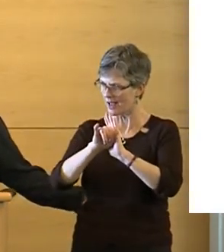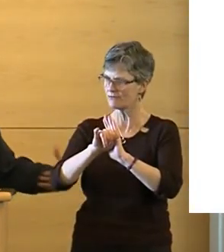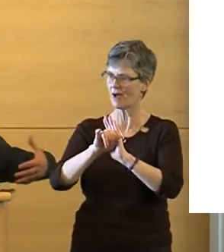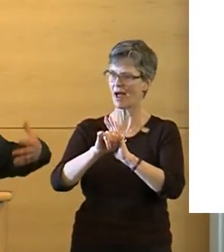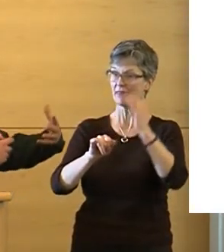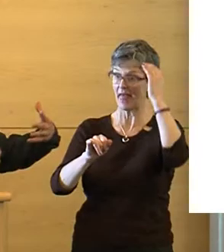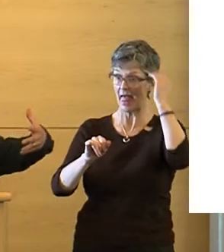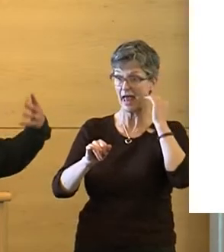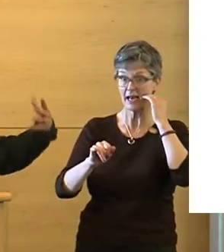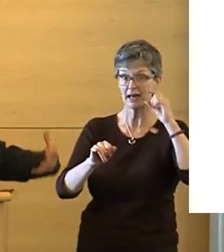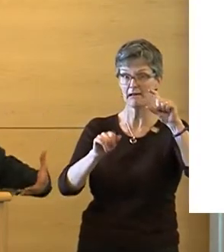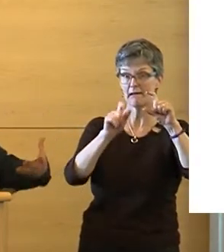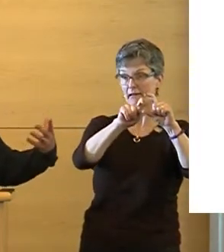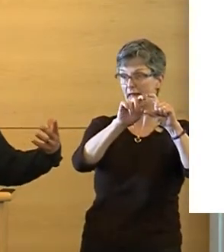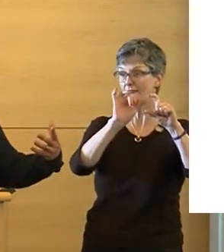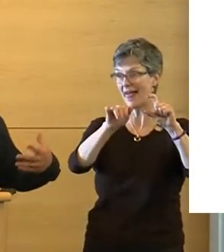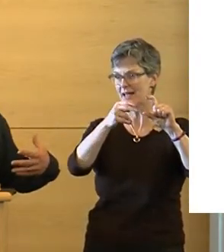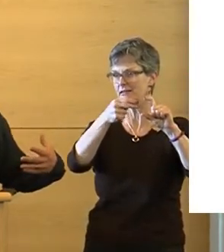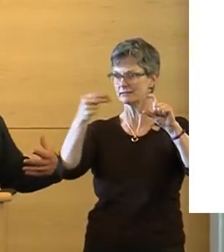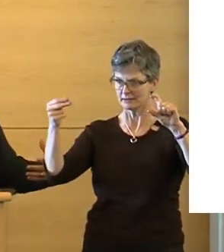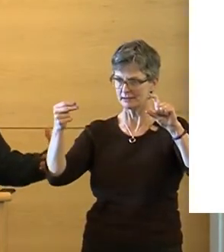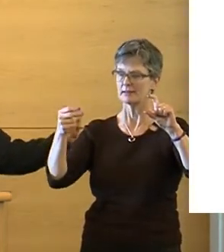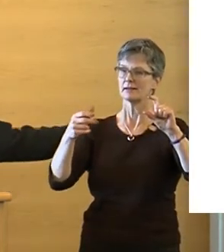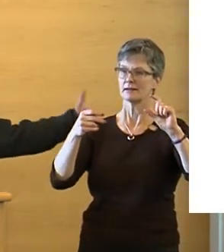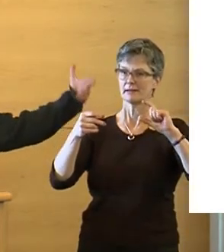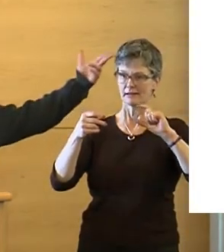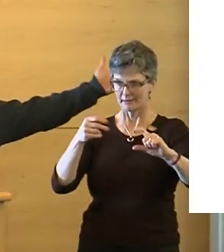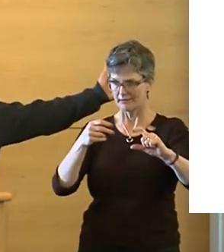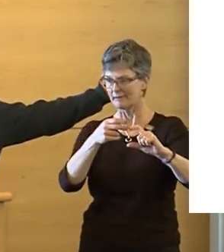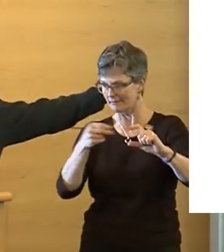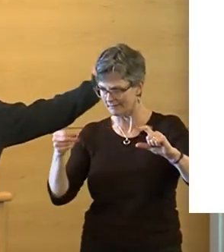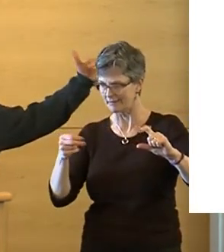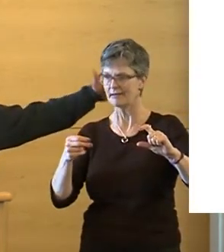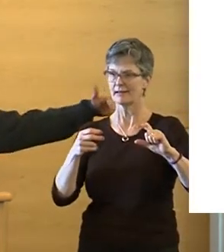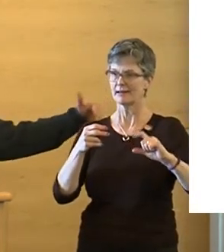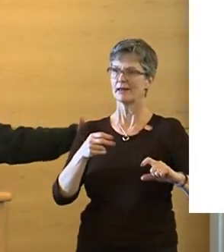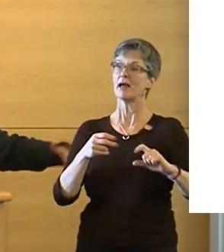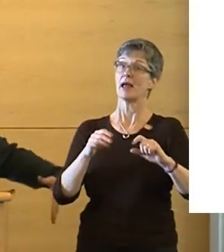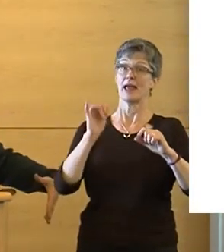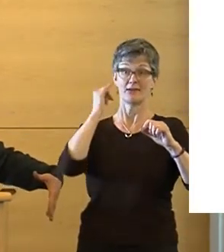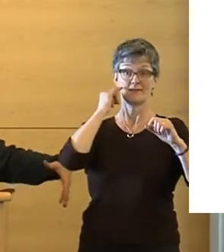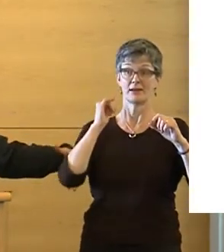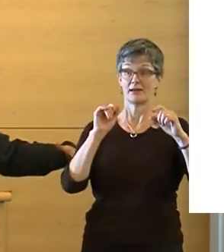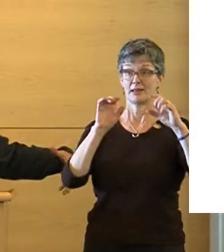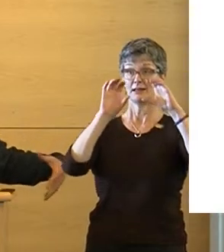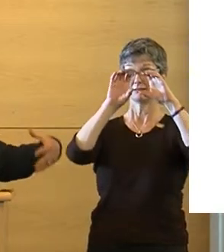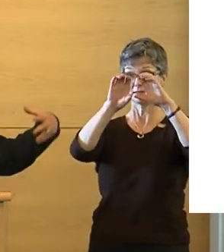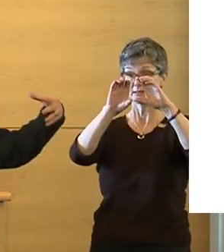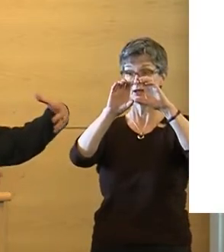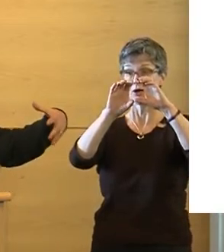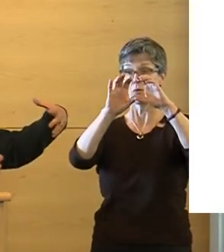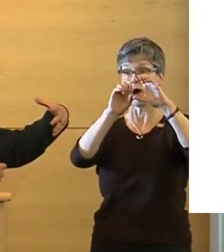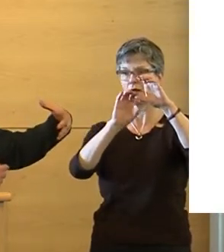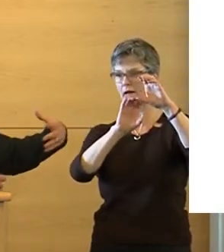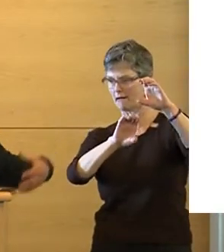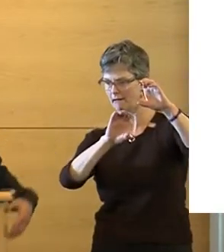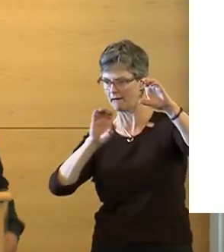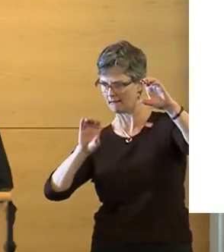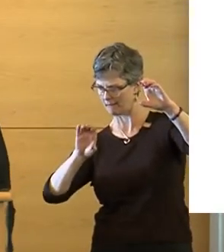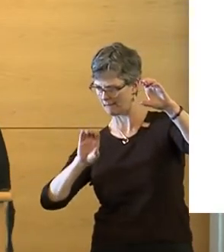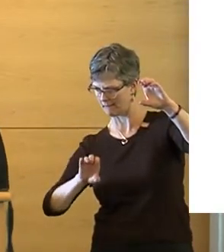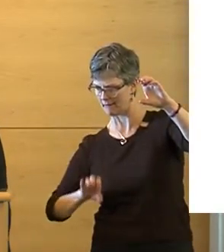text editor, or most rich text editors, have some means of identifying the headings on the page. And so if